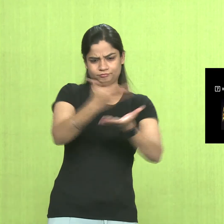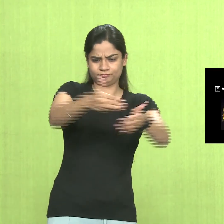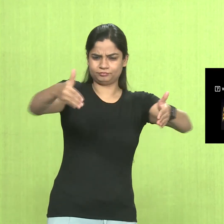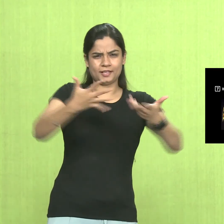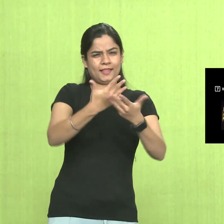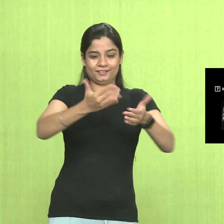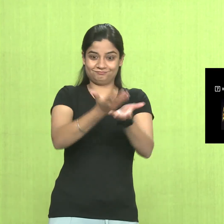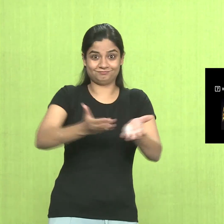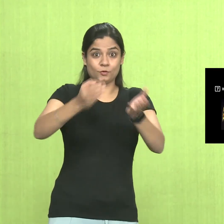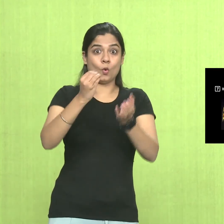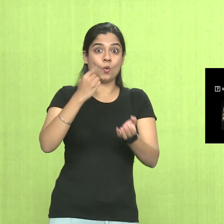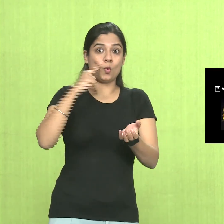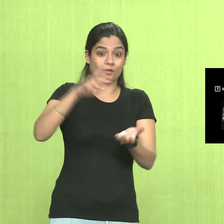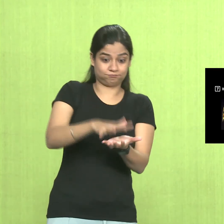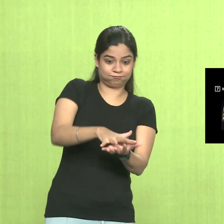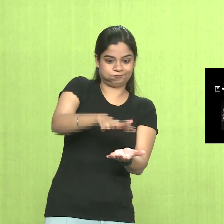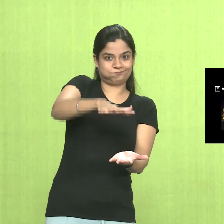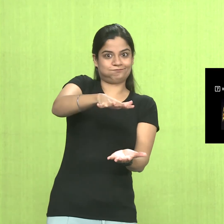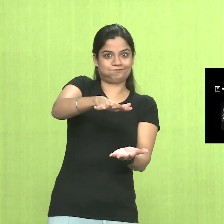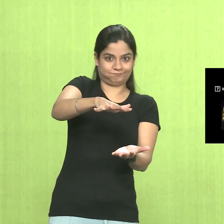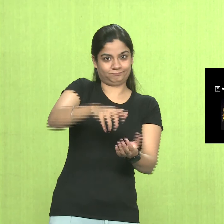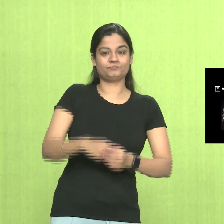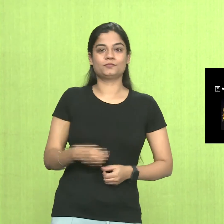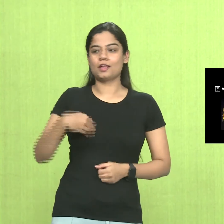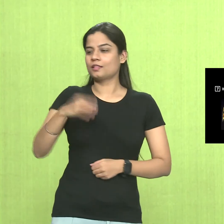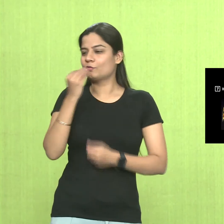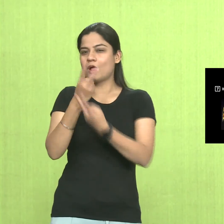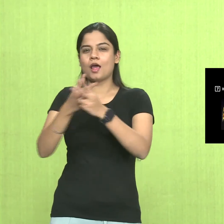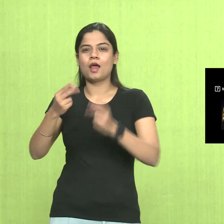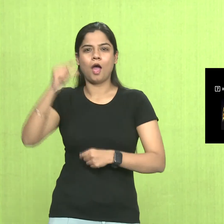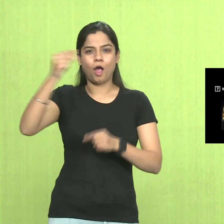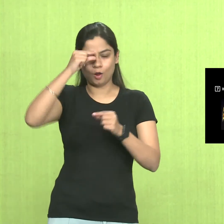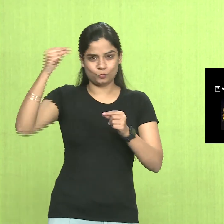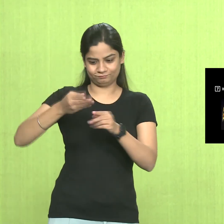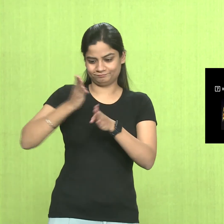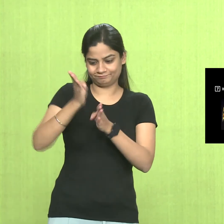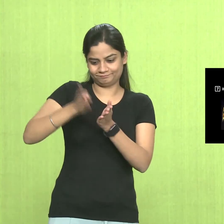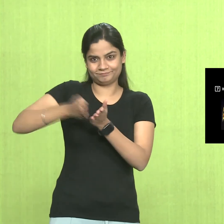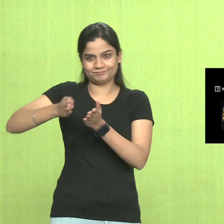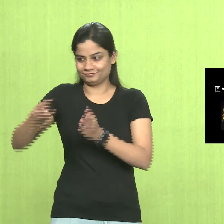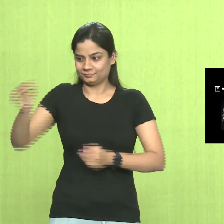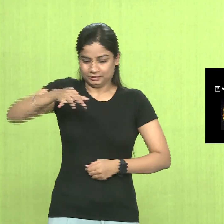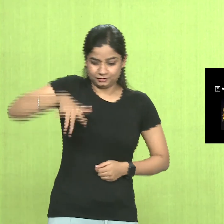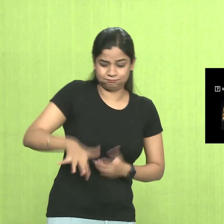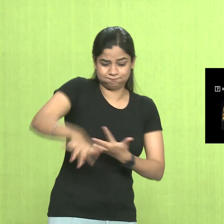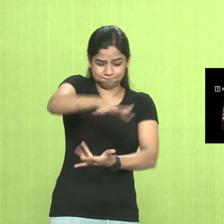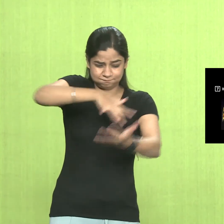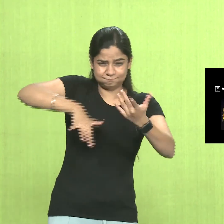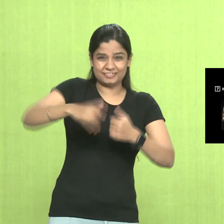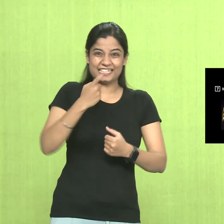partially or fully immersed in hot fat oil till it turns brown. For example, potato, it is deep